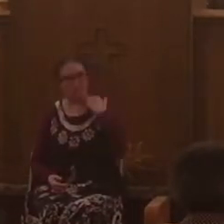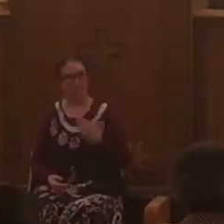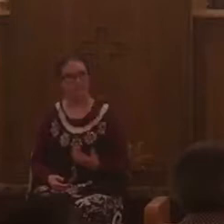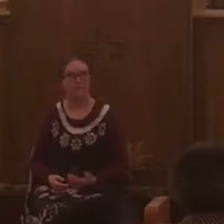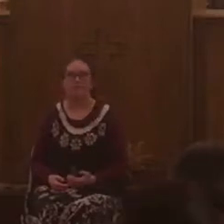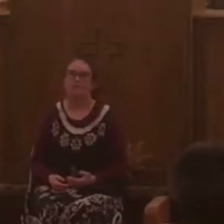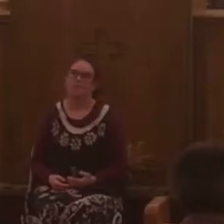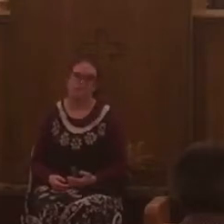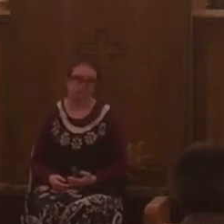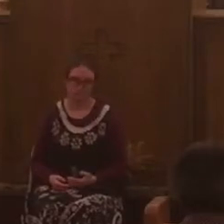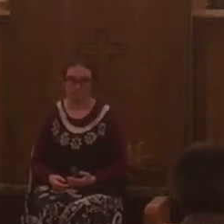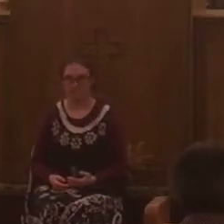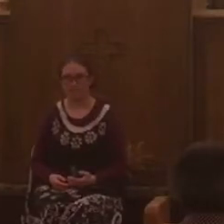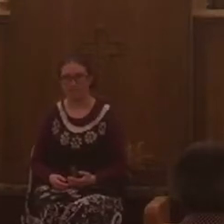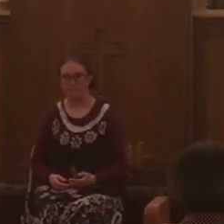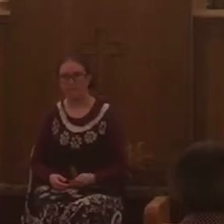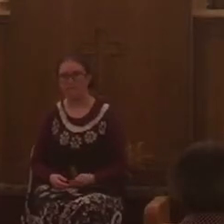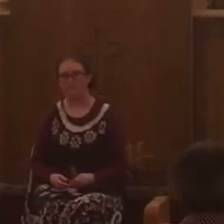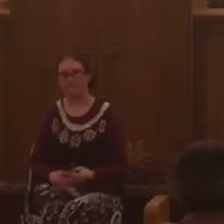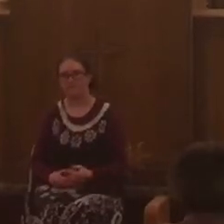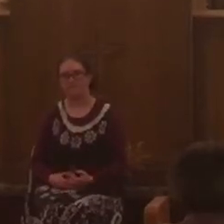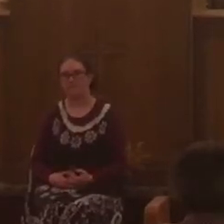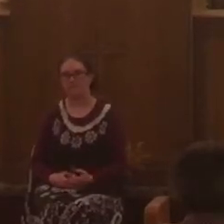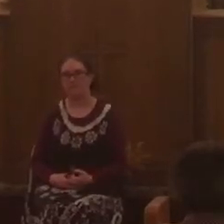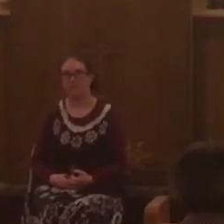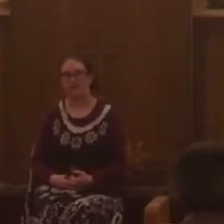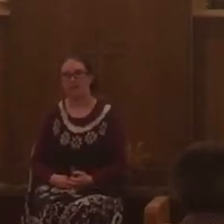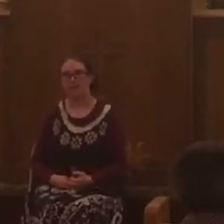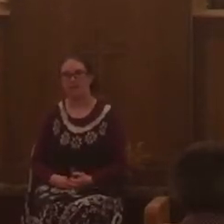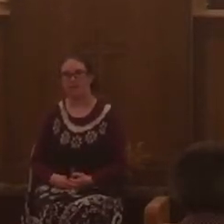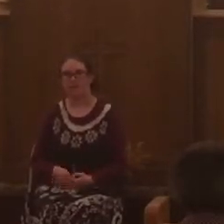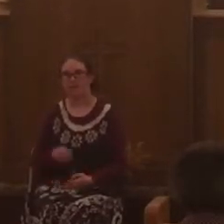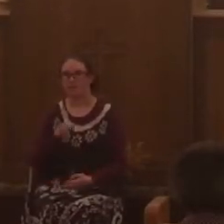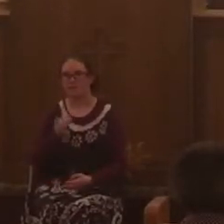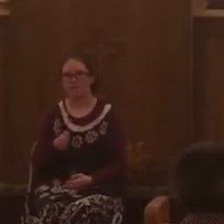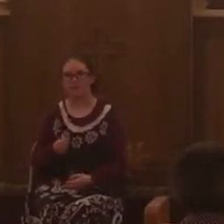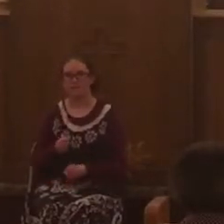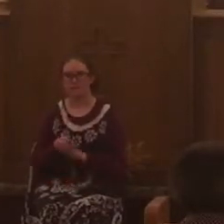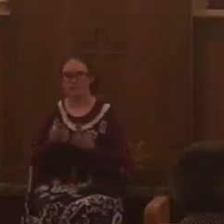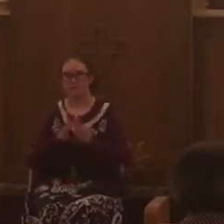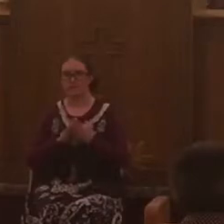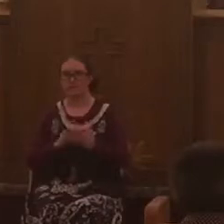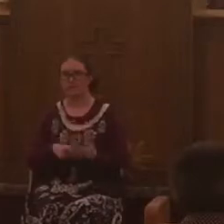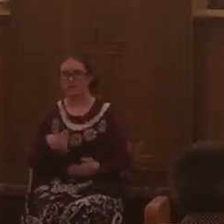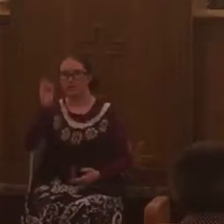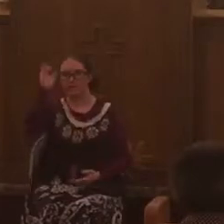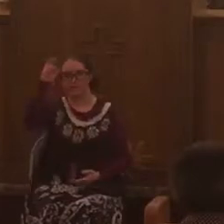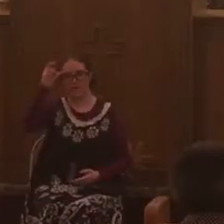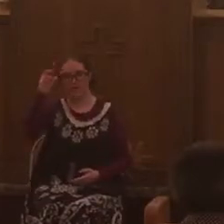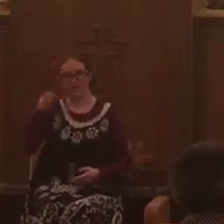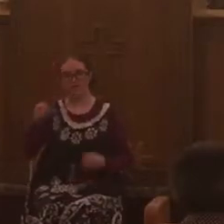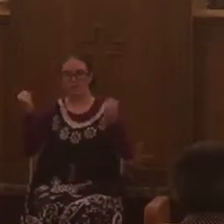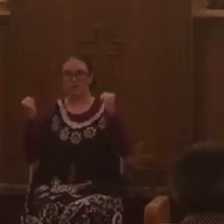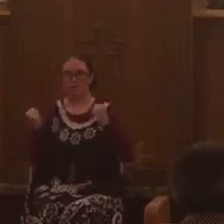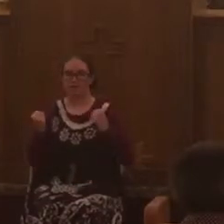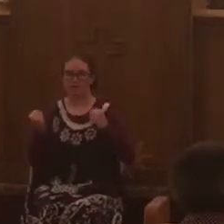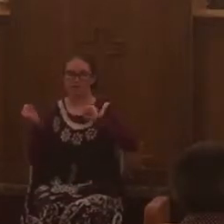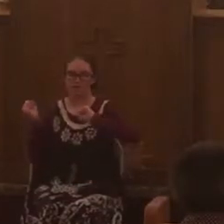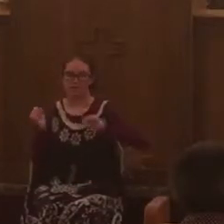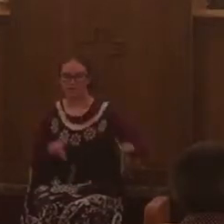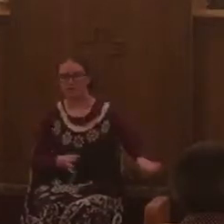began to work. Can I tell somebody tonight, the best witness you're going to have is that the Holy Ghost will work through